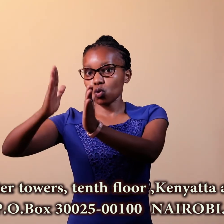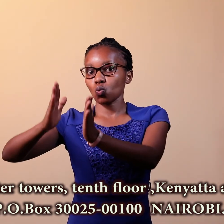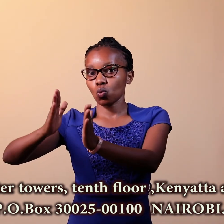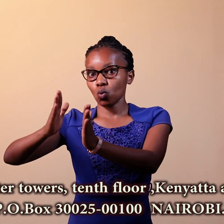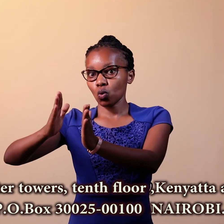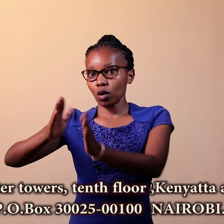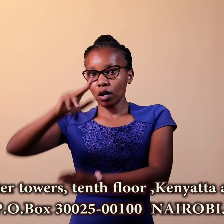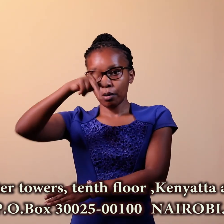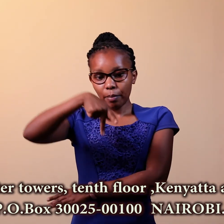P.O. Box.